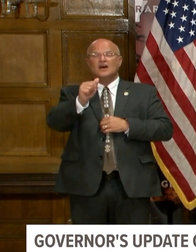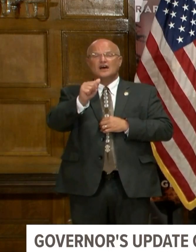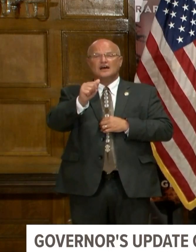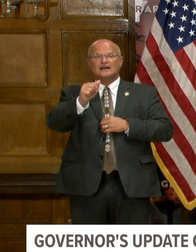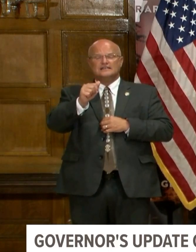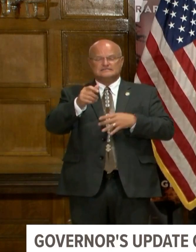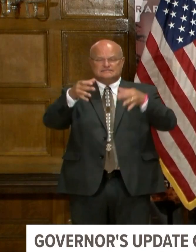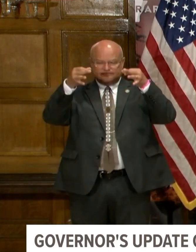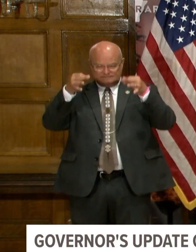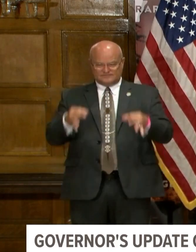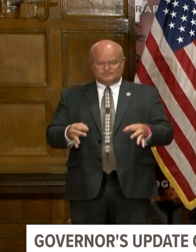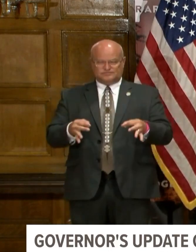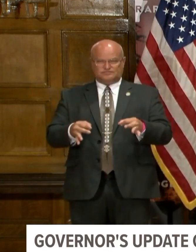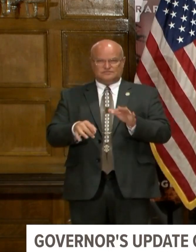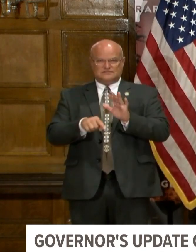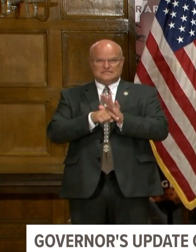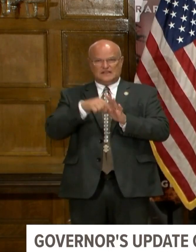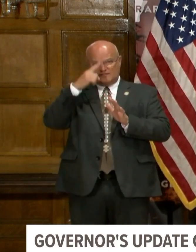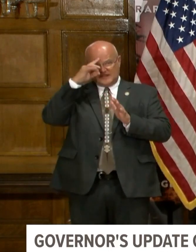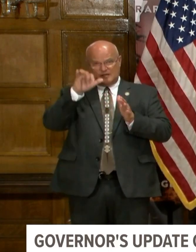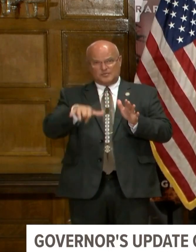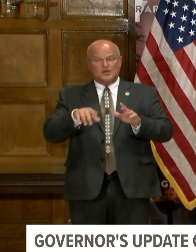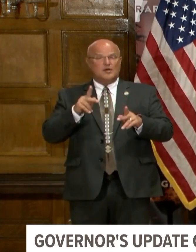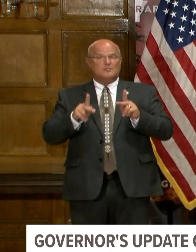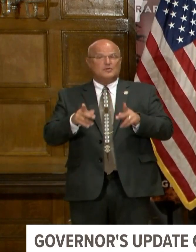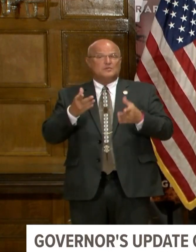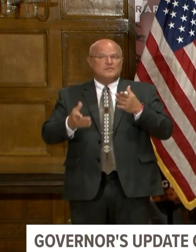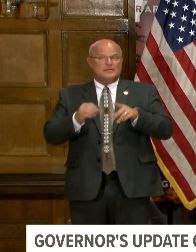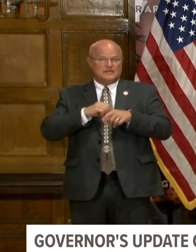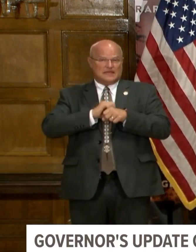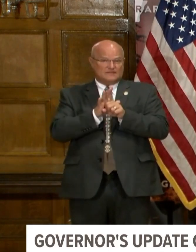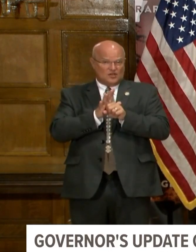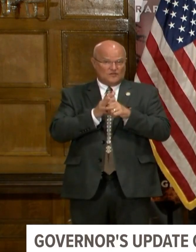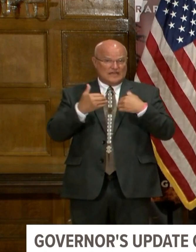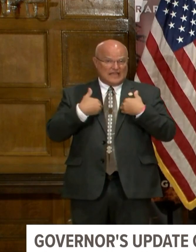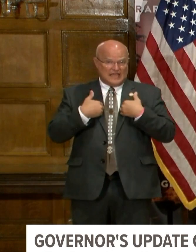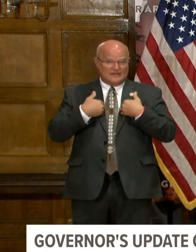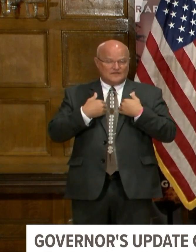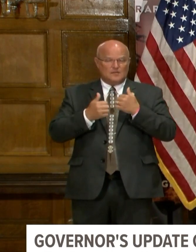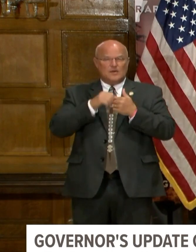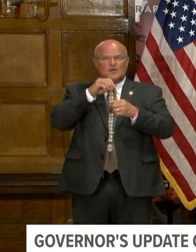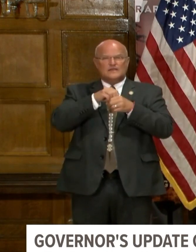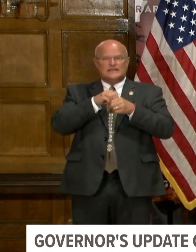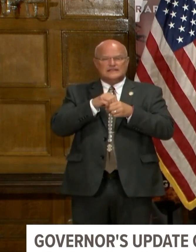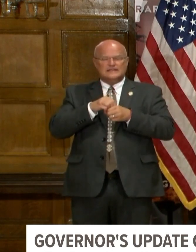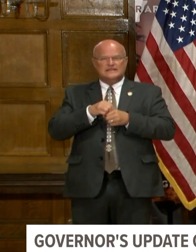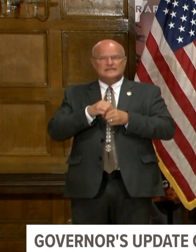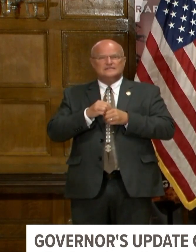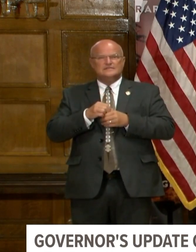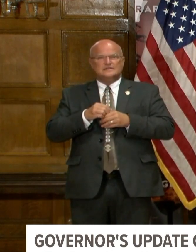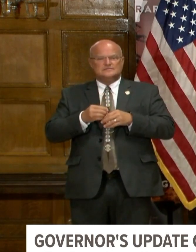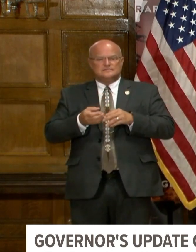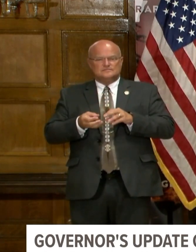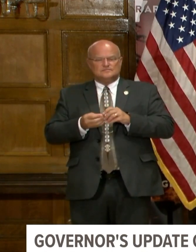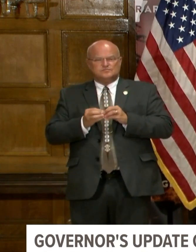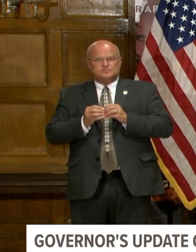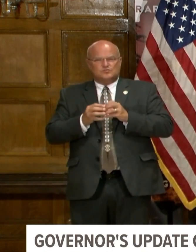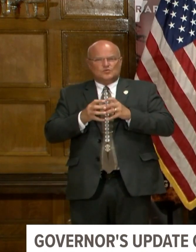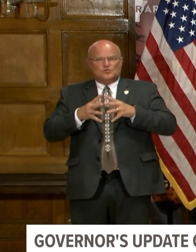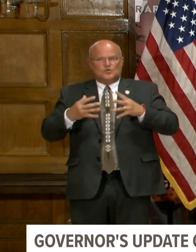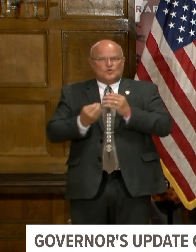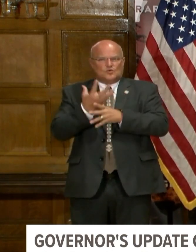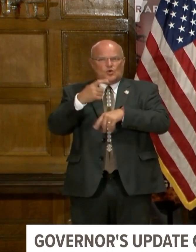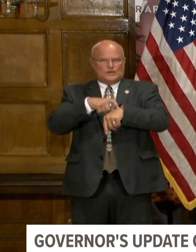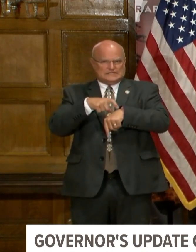definitive negative for that person. That person may still be infected and still be within the incubation period. That only looks